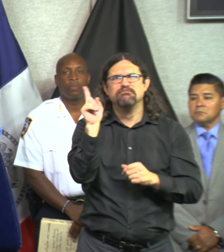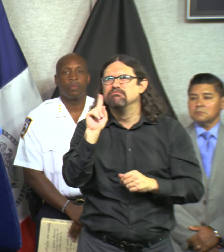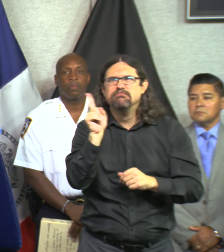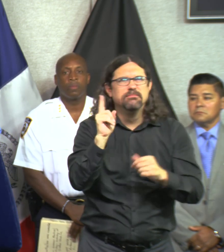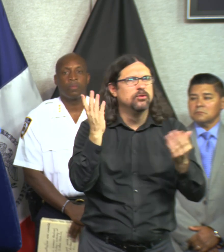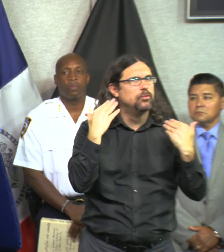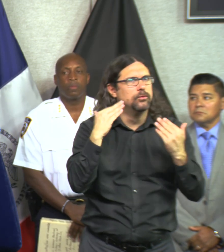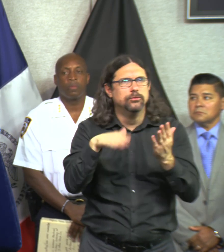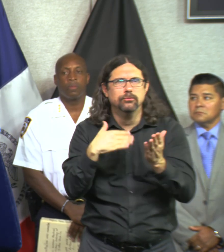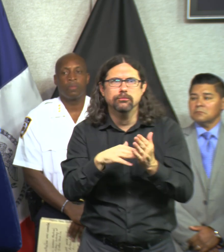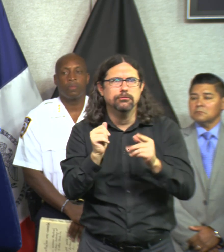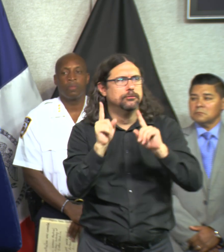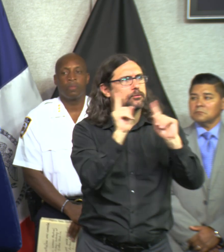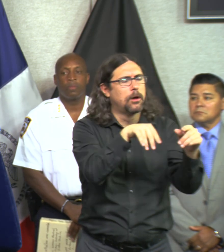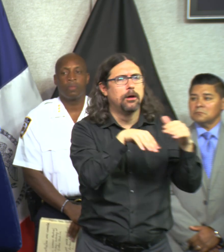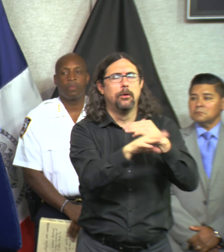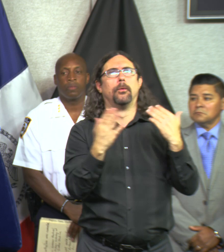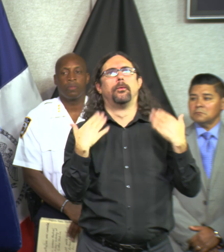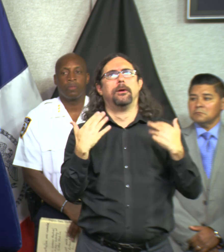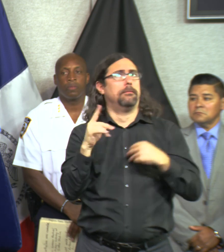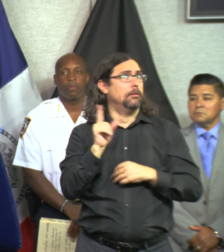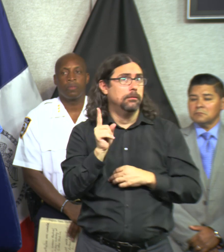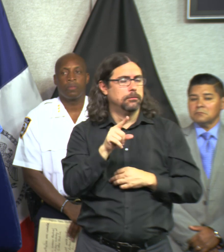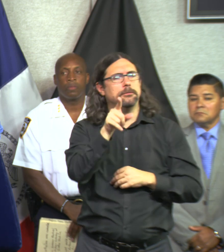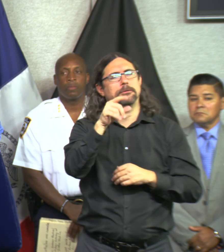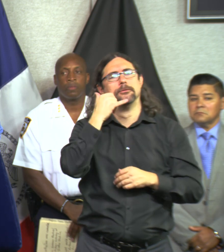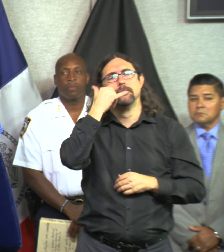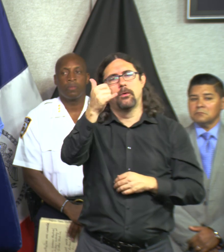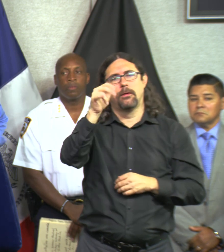nyc.gov/beattheheat. Again, call 311 or go to